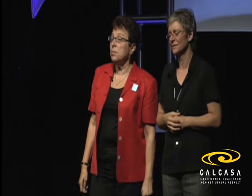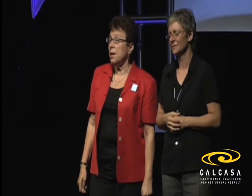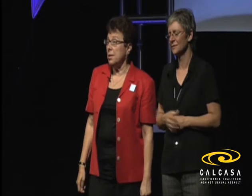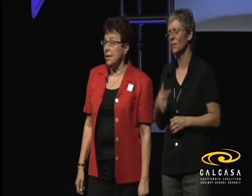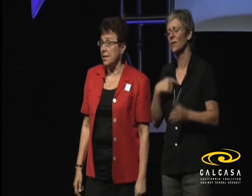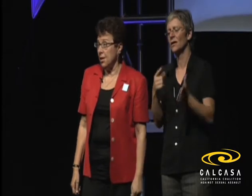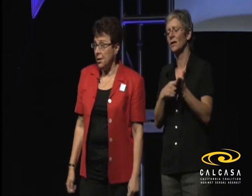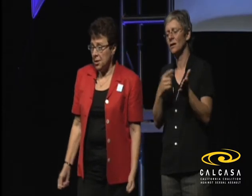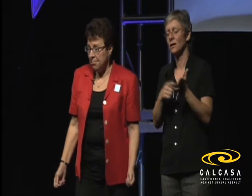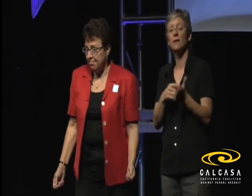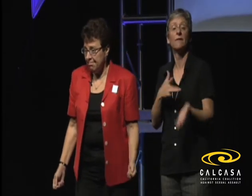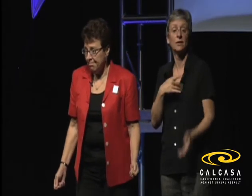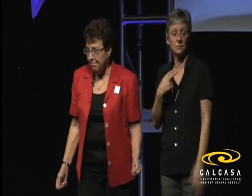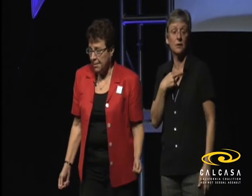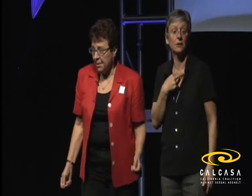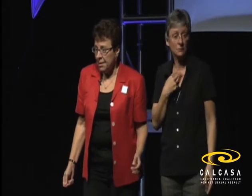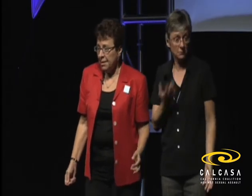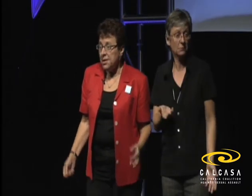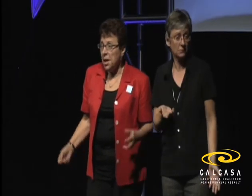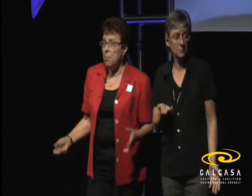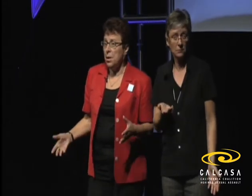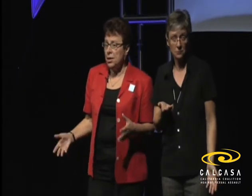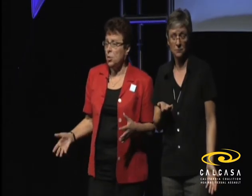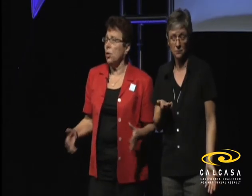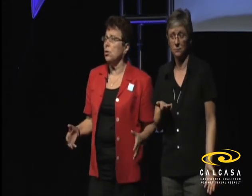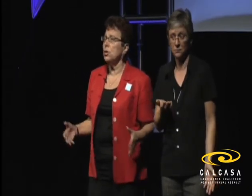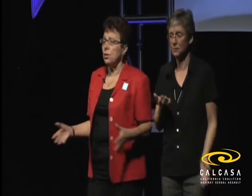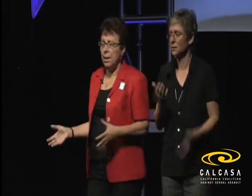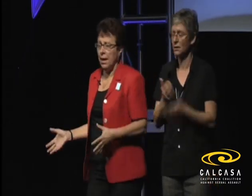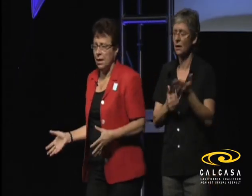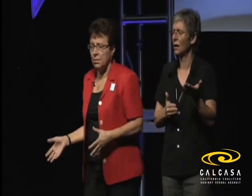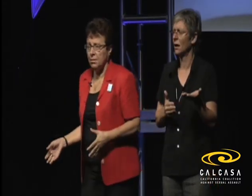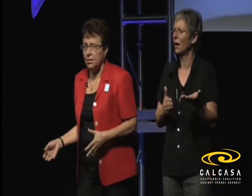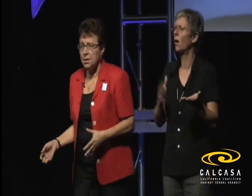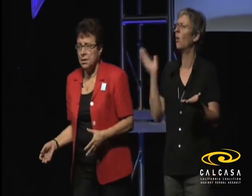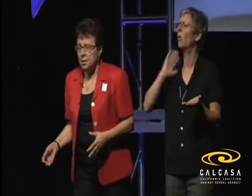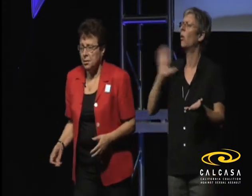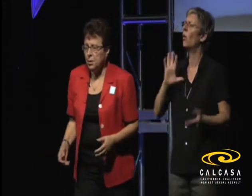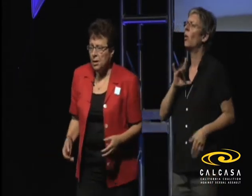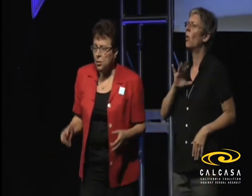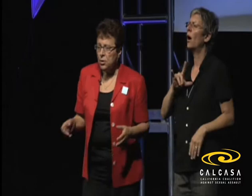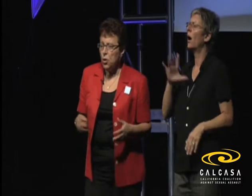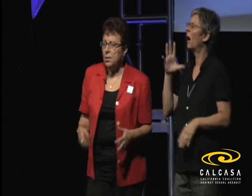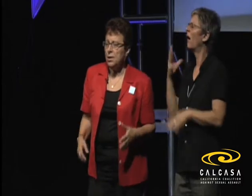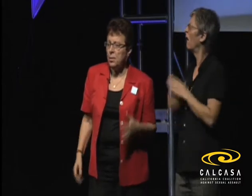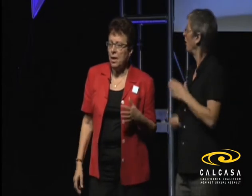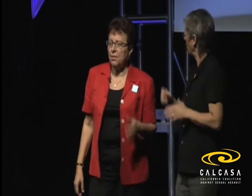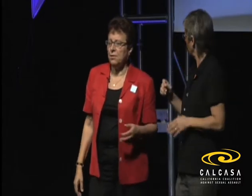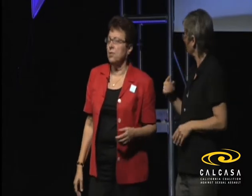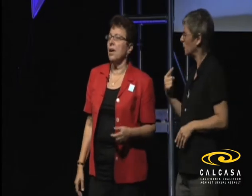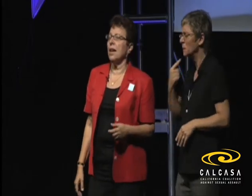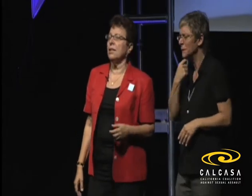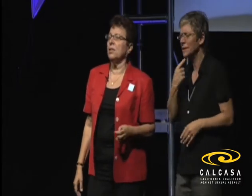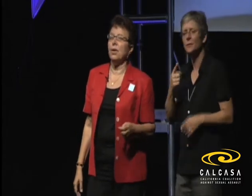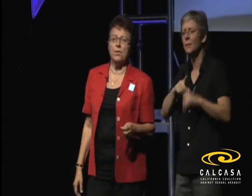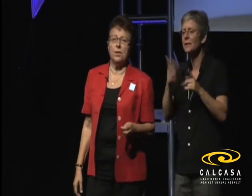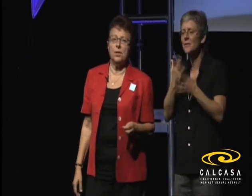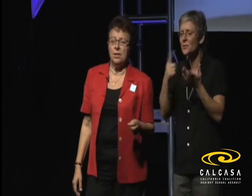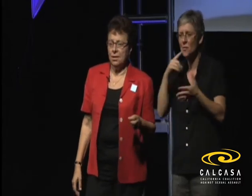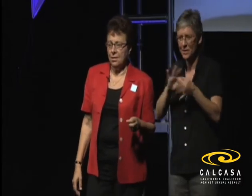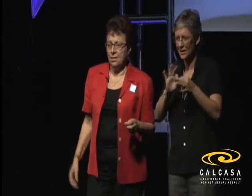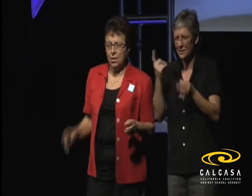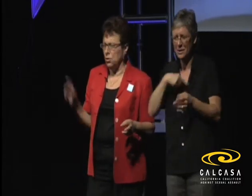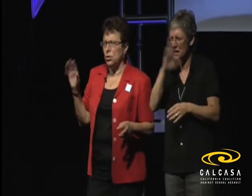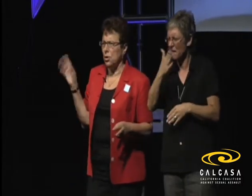We sometimes get stuck. Some miss what used to be. But someone told me something I've never forgotten in